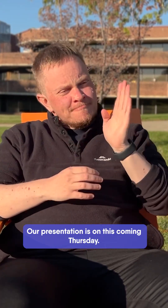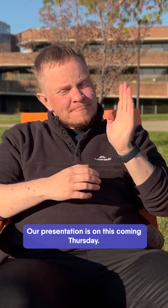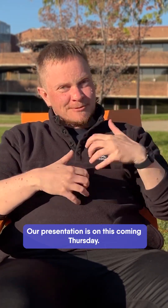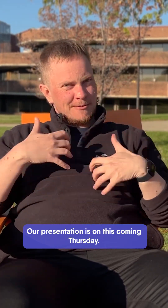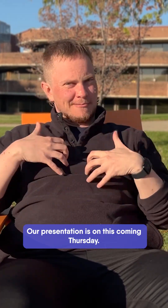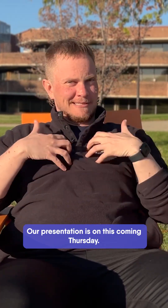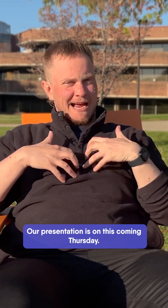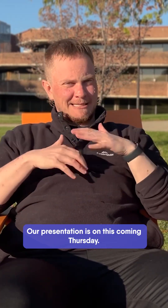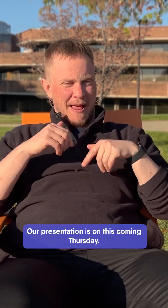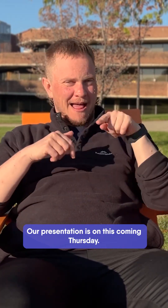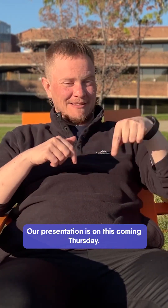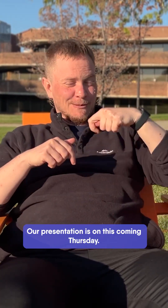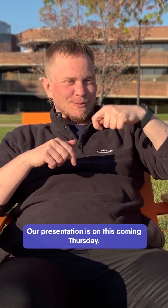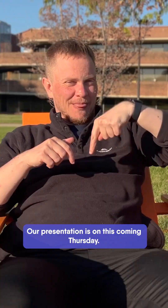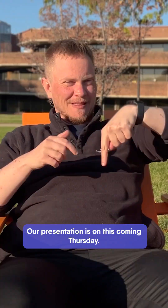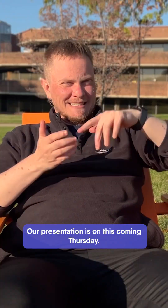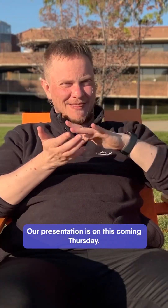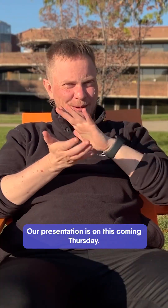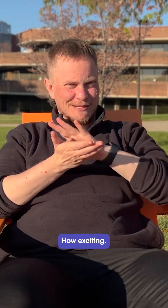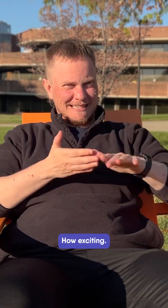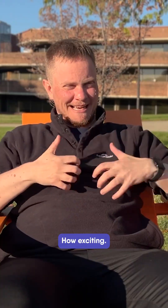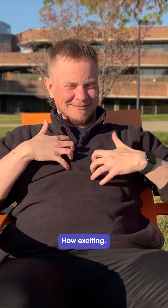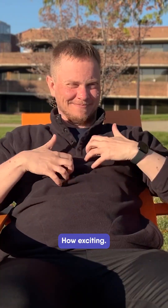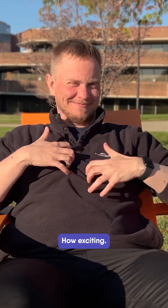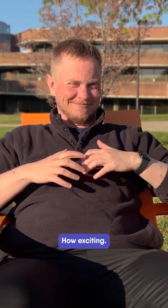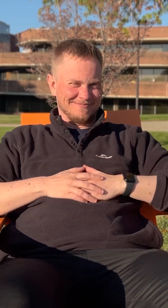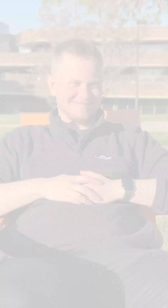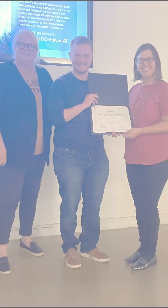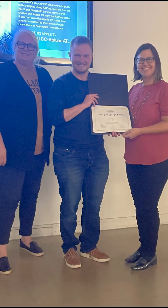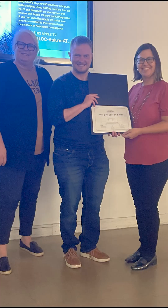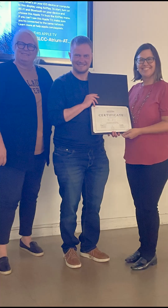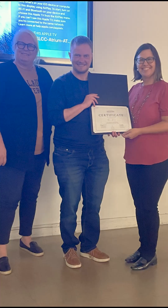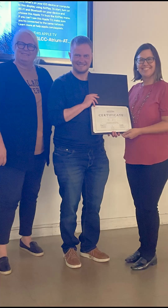Our presentation is on this coming Thursday. How exciting!